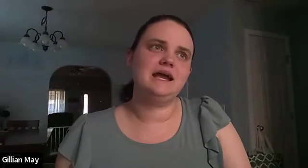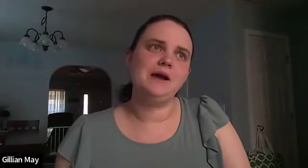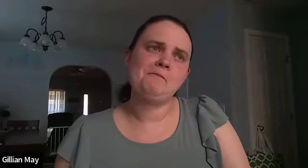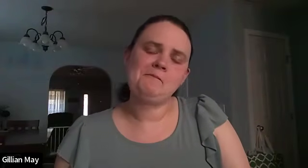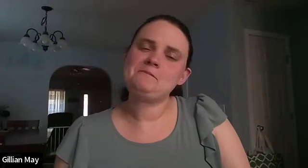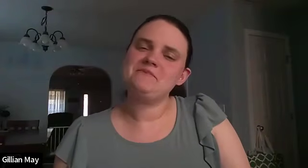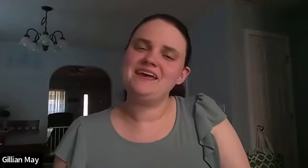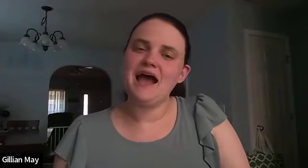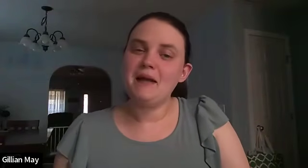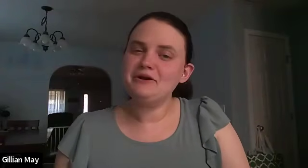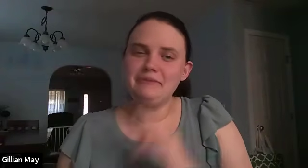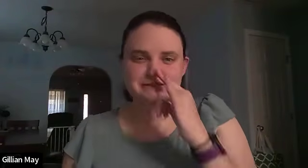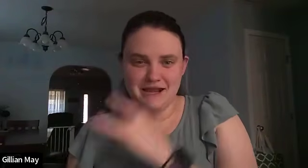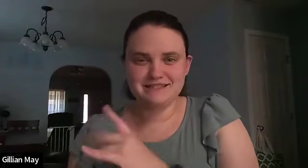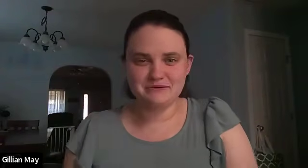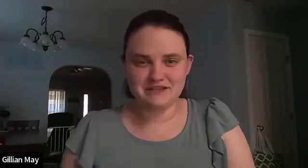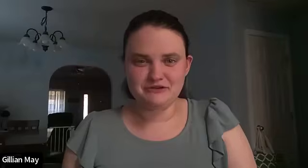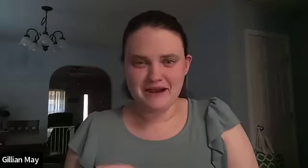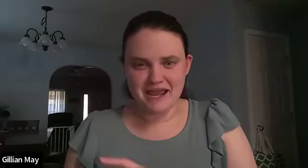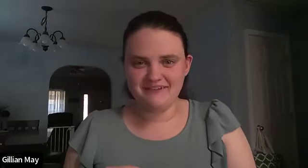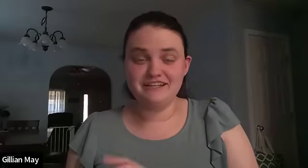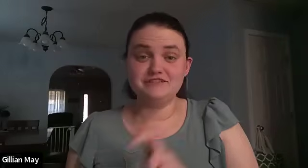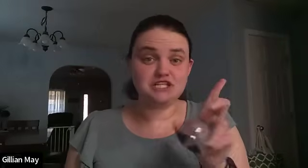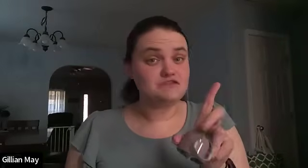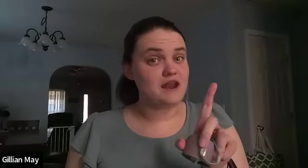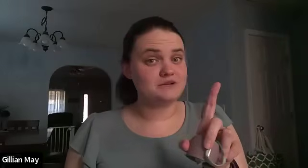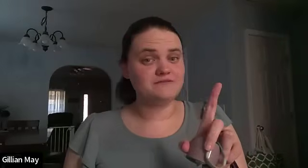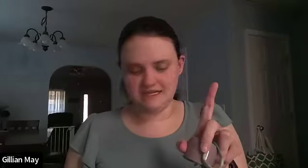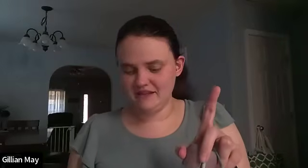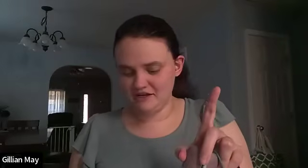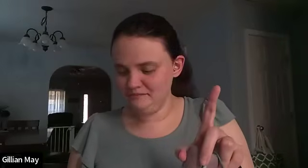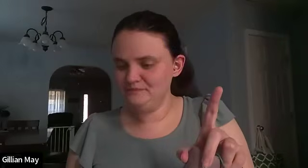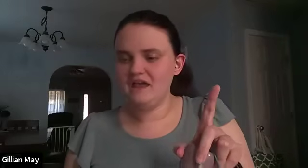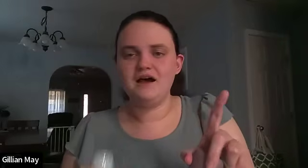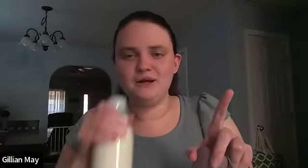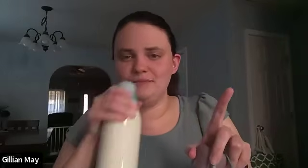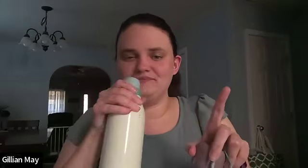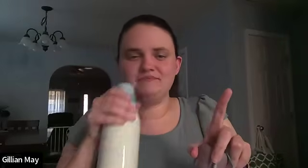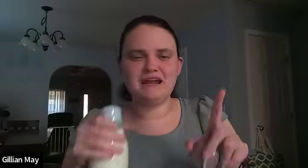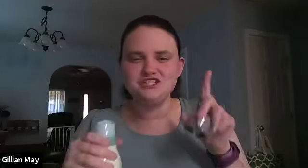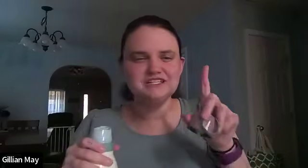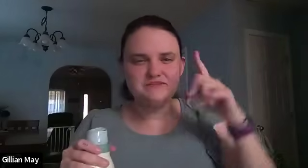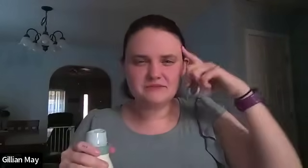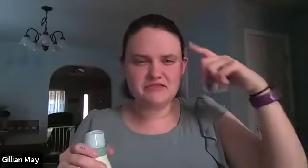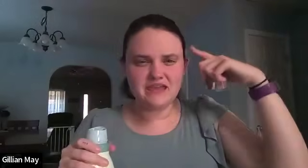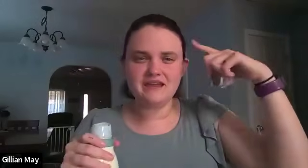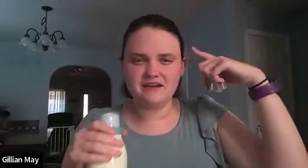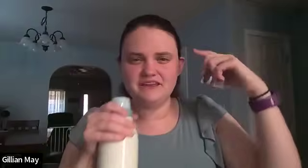like, I'm gonna be sarcastic with you right now. And she thought it was funny later. But I just to get them to think, kind of